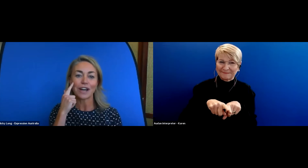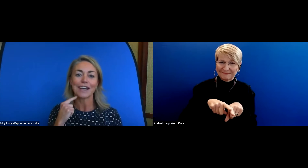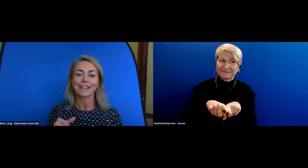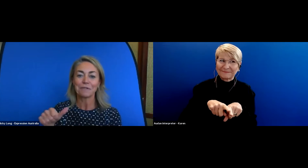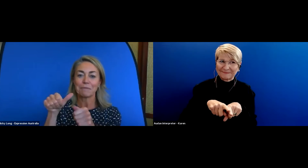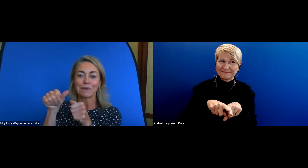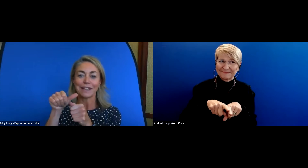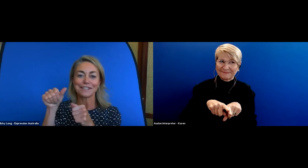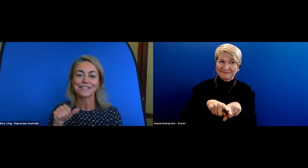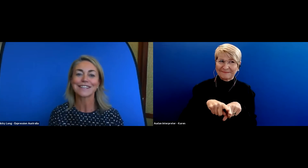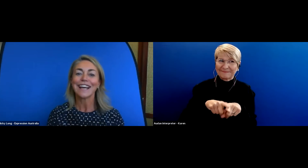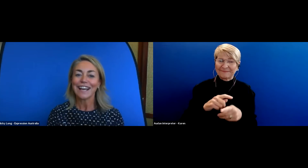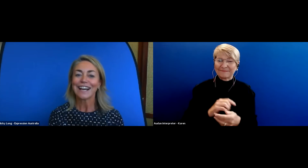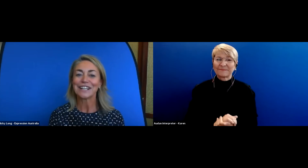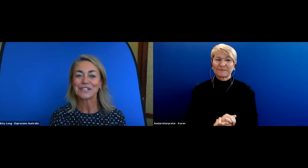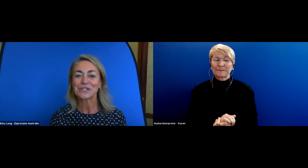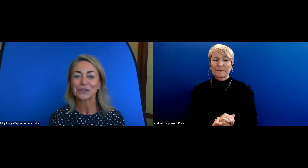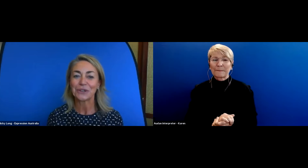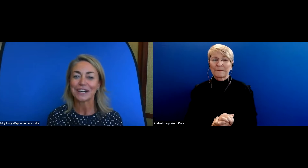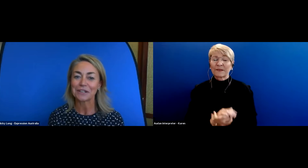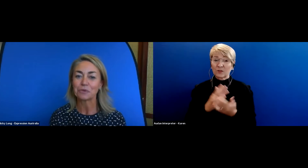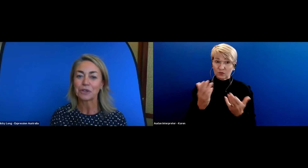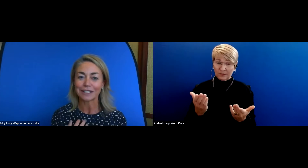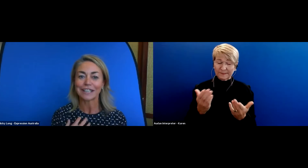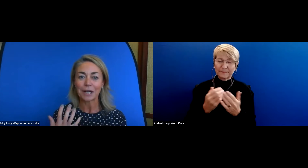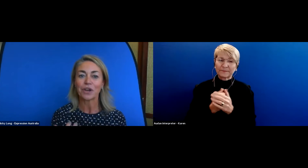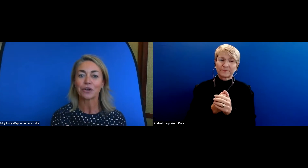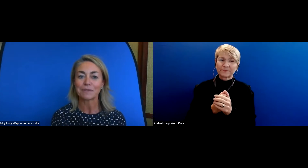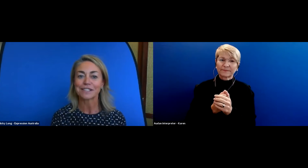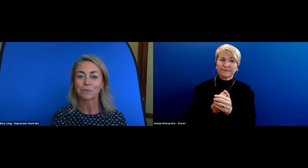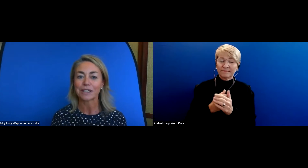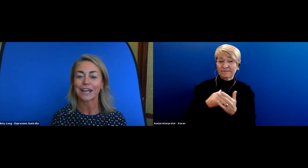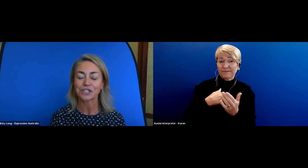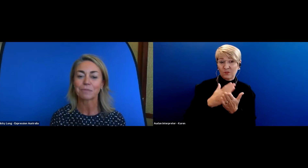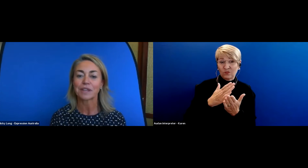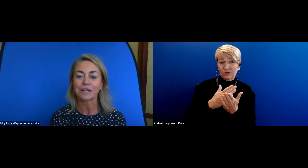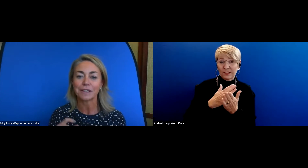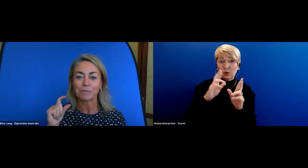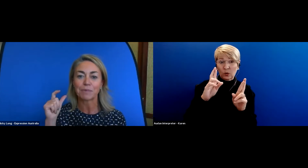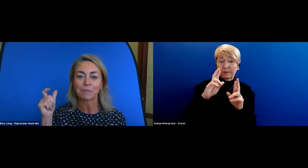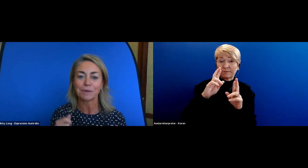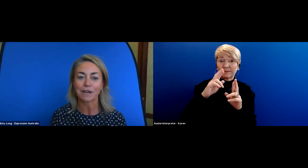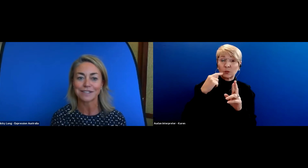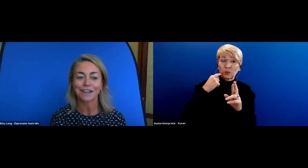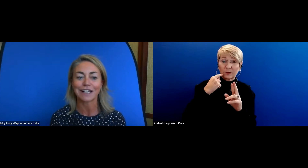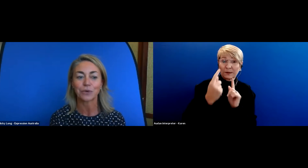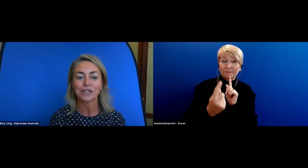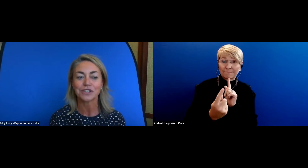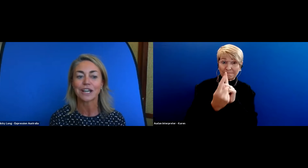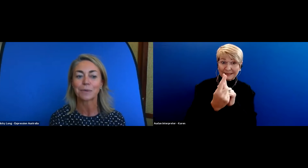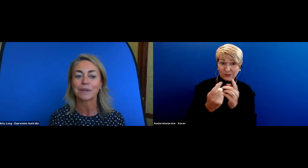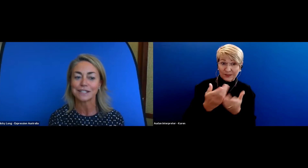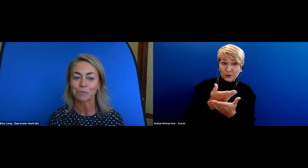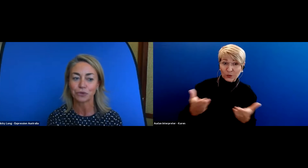I'm trying my best. So I really hope next time we catch up that bit by bit my sign